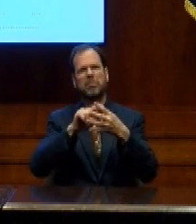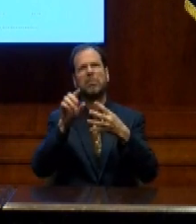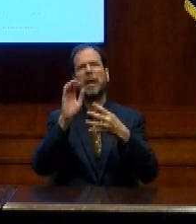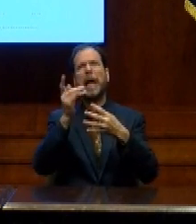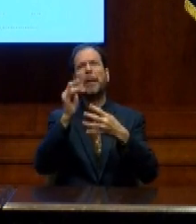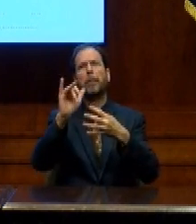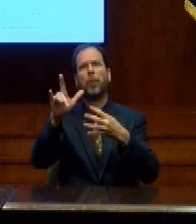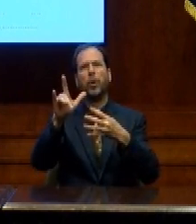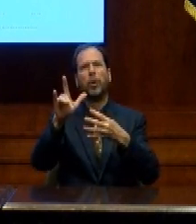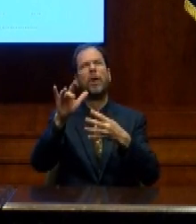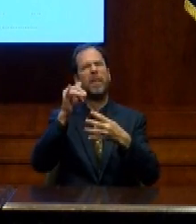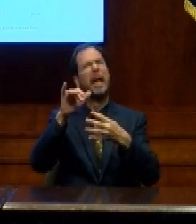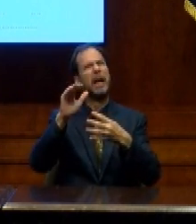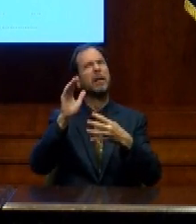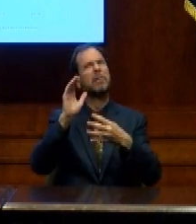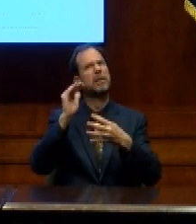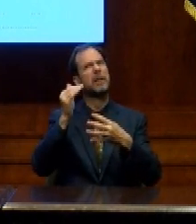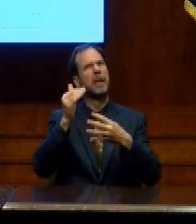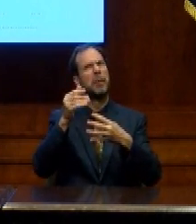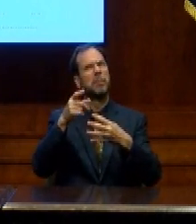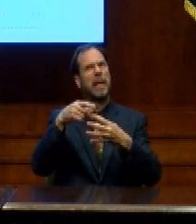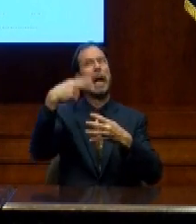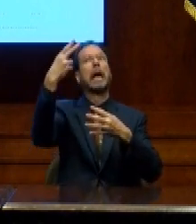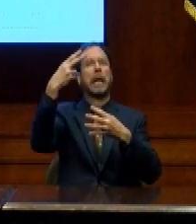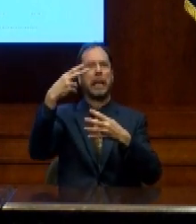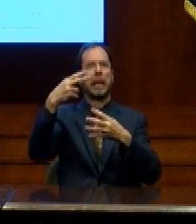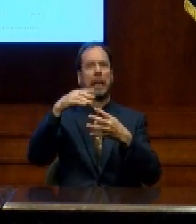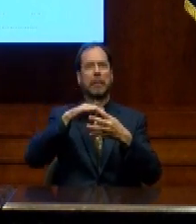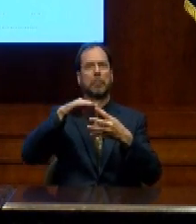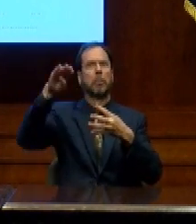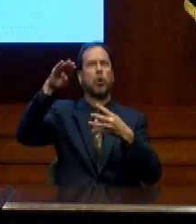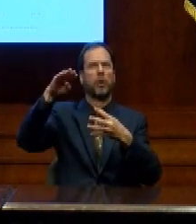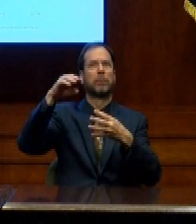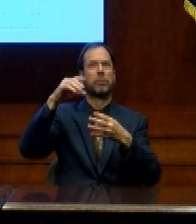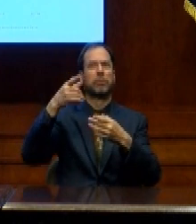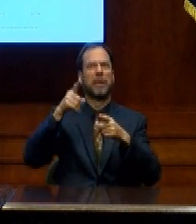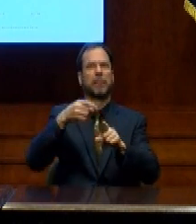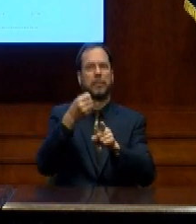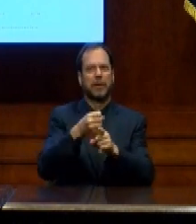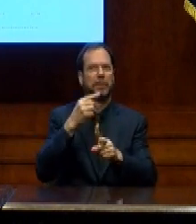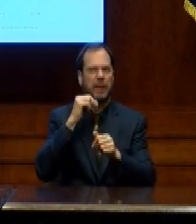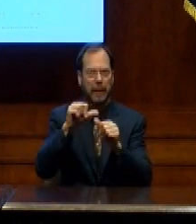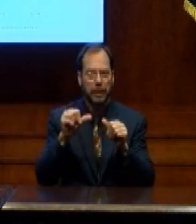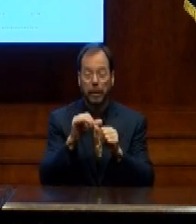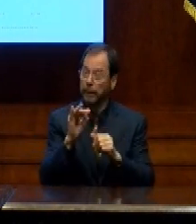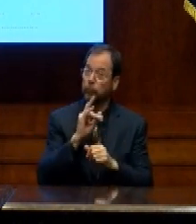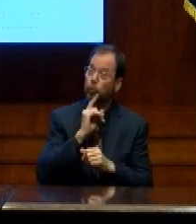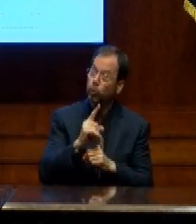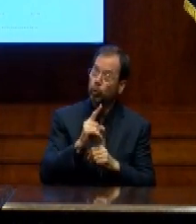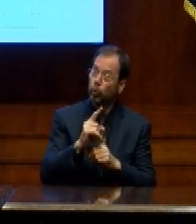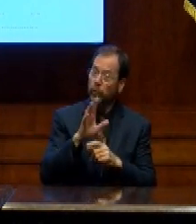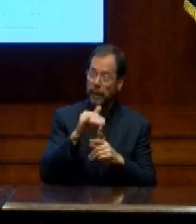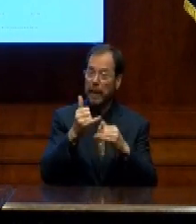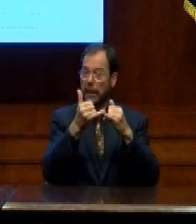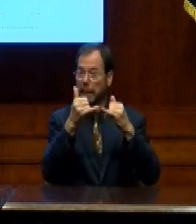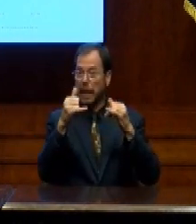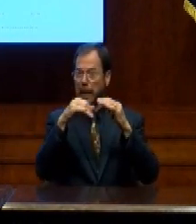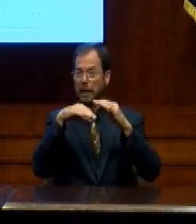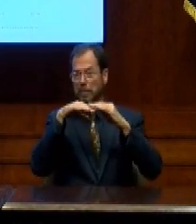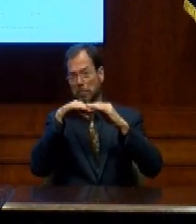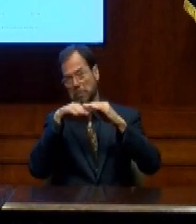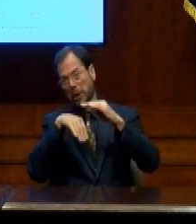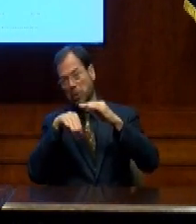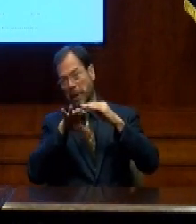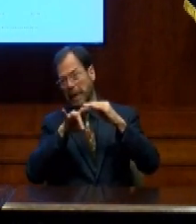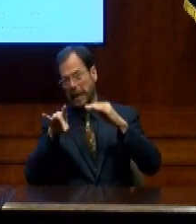will be the high water mark for Bexar County. If that is true, And if the red line continues to stay